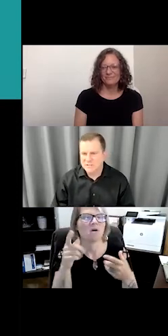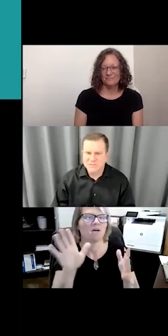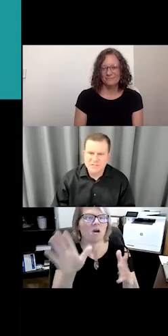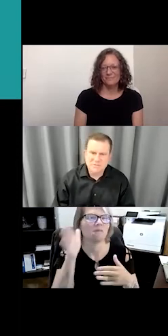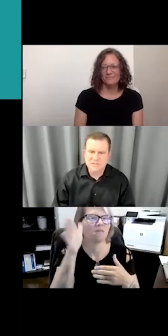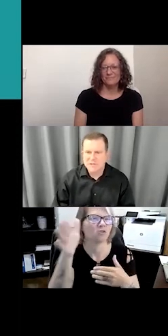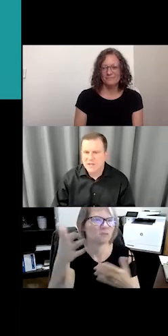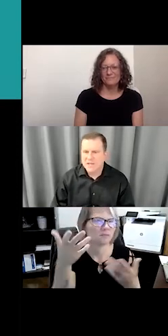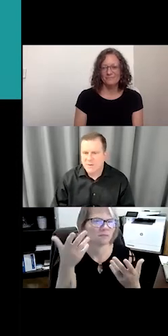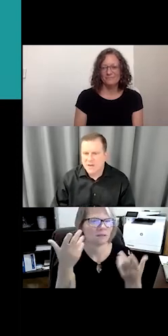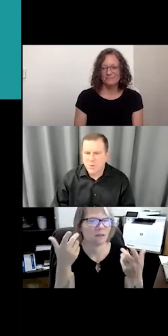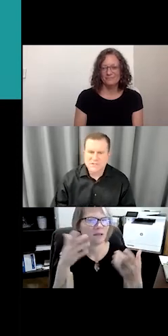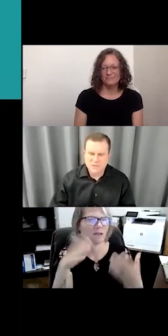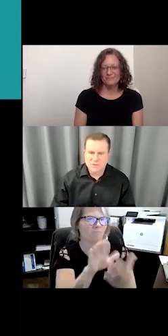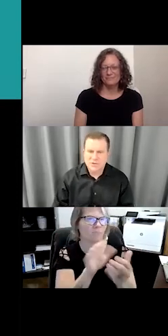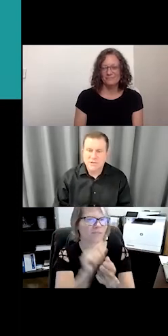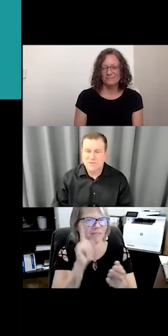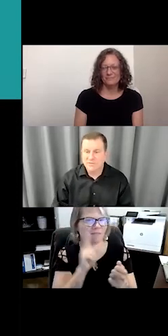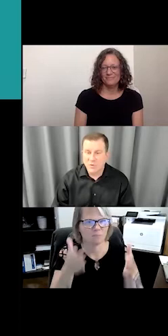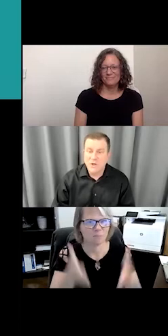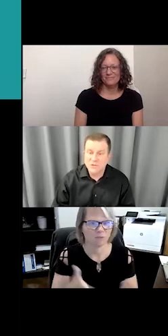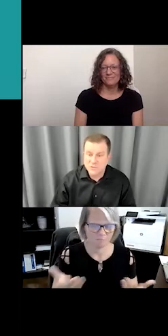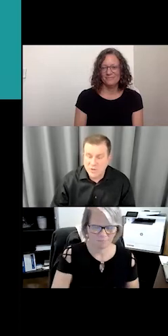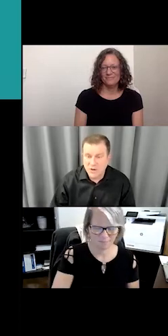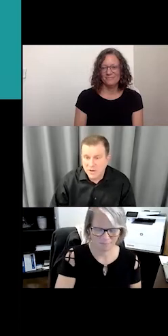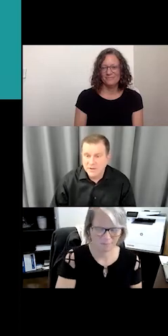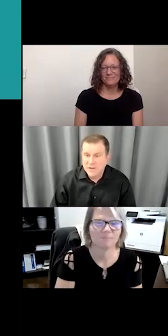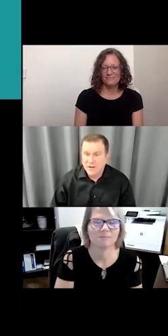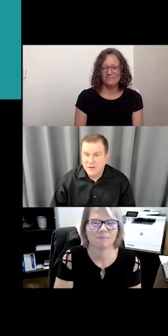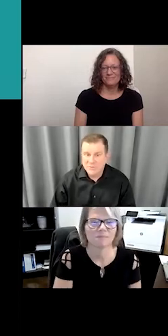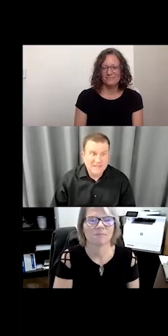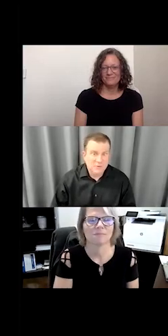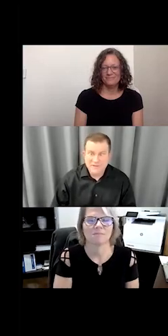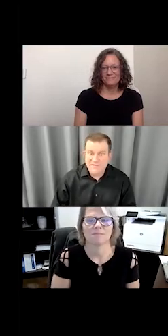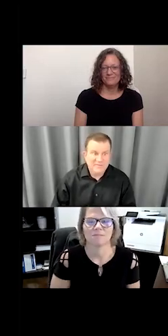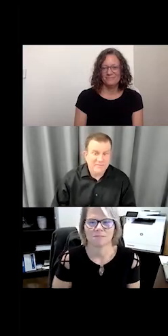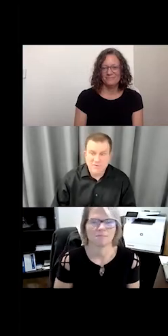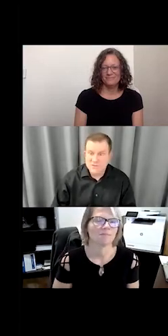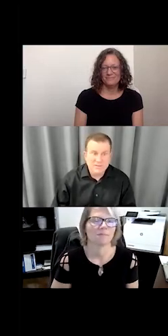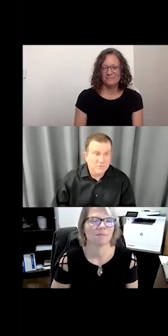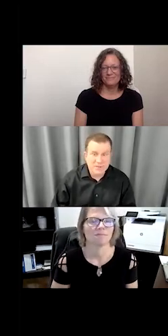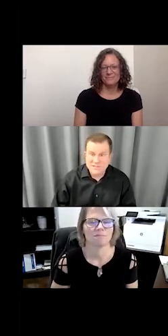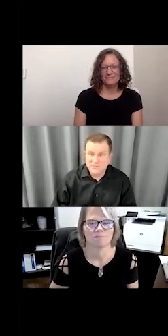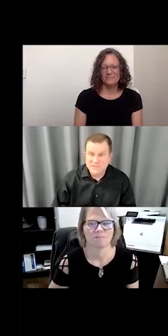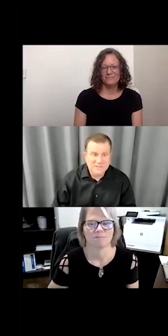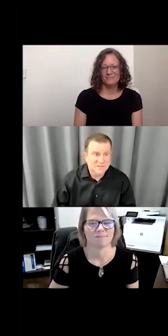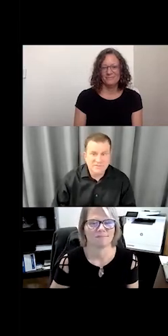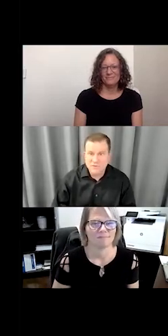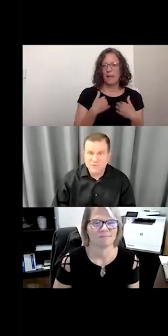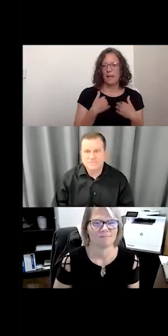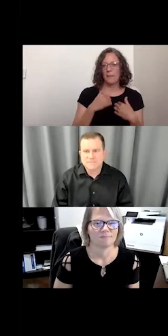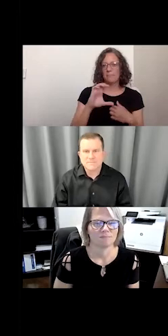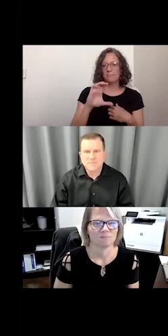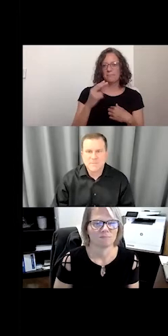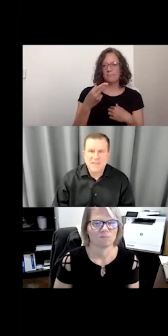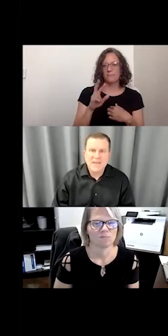share some tips, you know, about what to do for when you are presented with deaf folks in your place of business in the